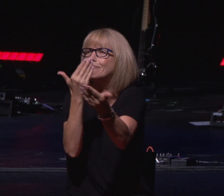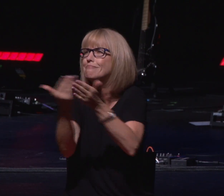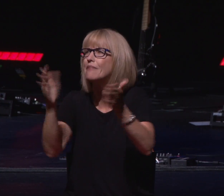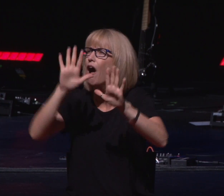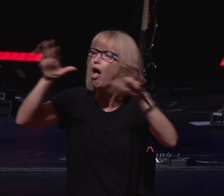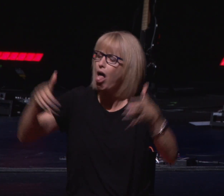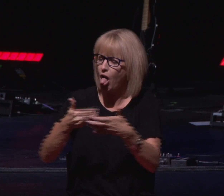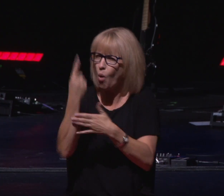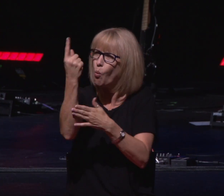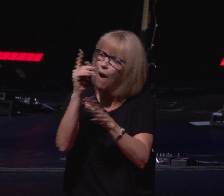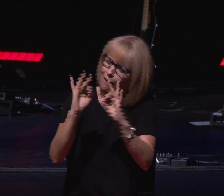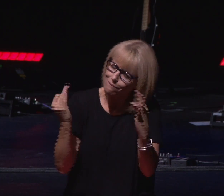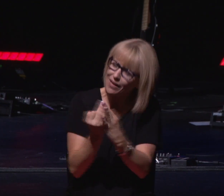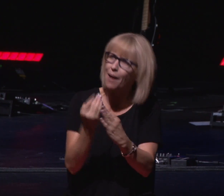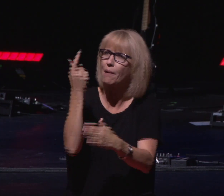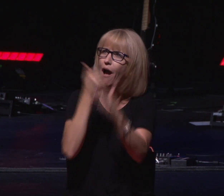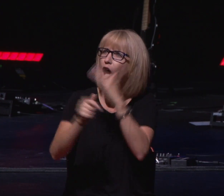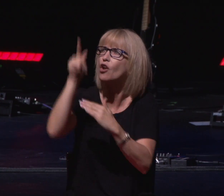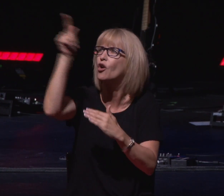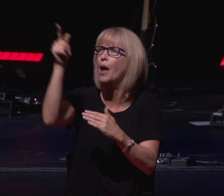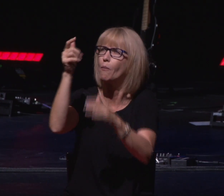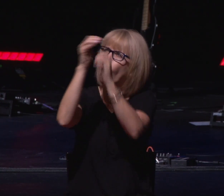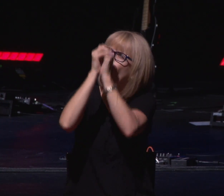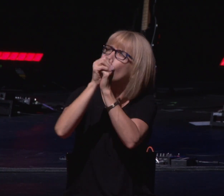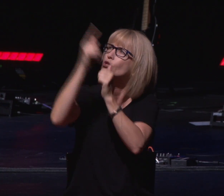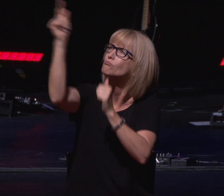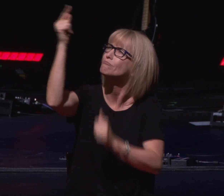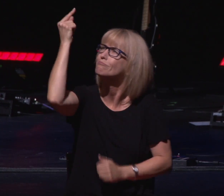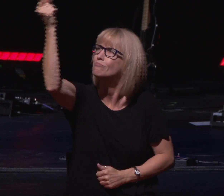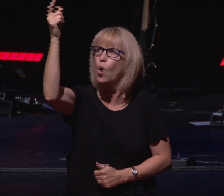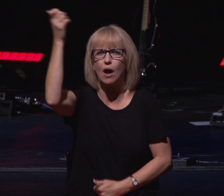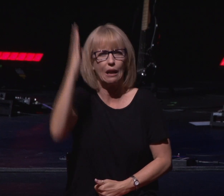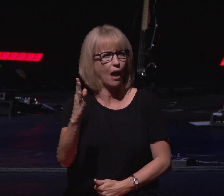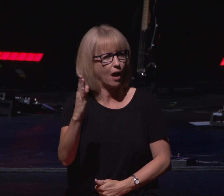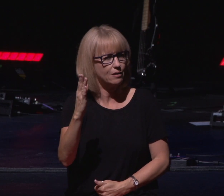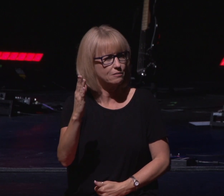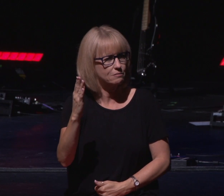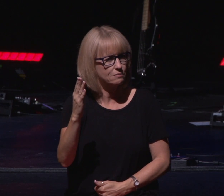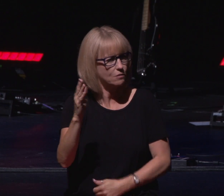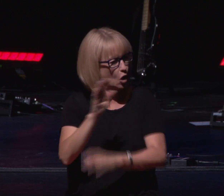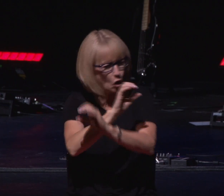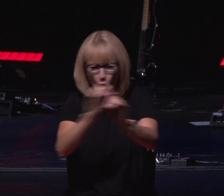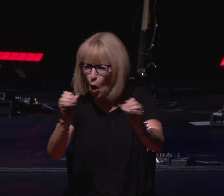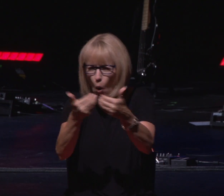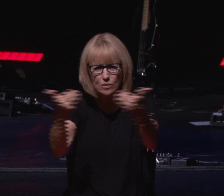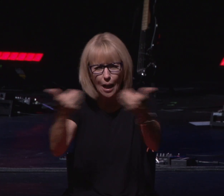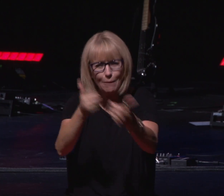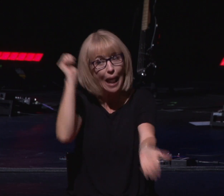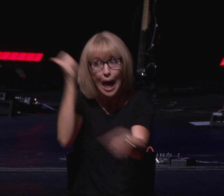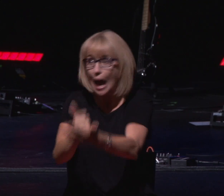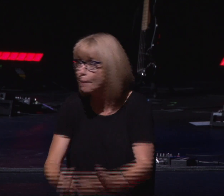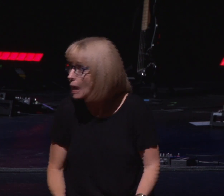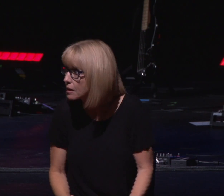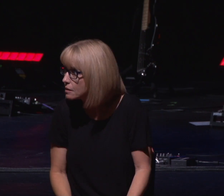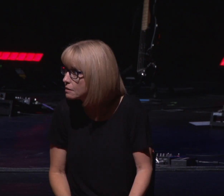family, children of God. We're all worshiping one God together with no division. That's another amen point. Can